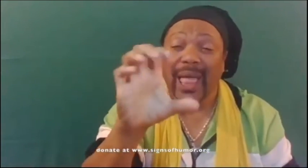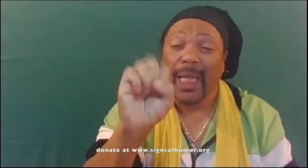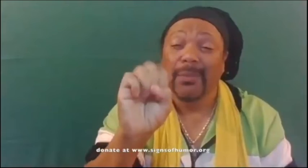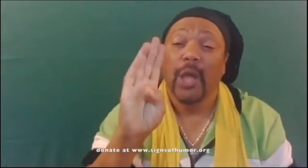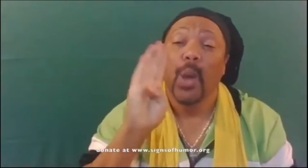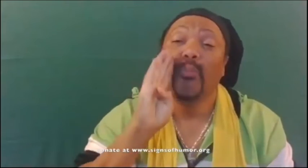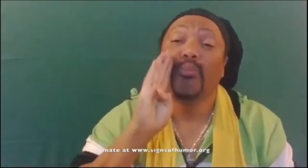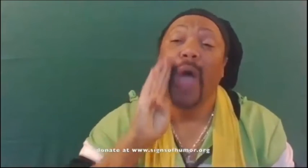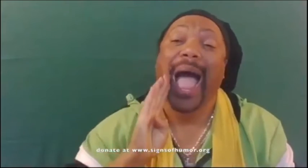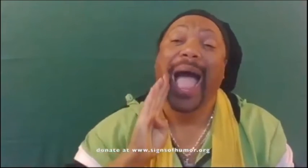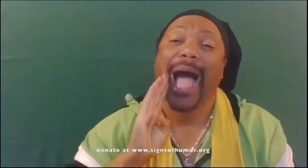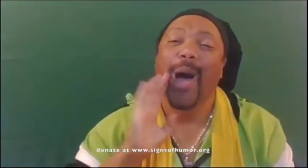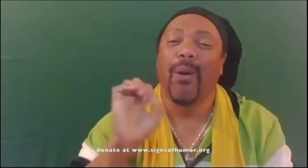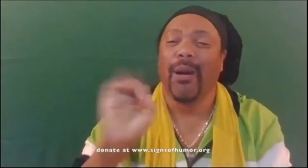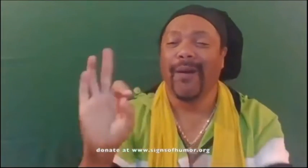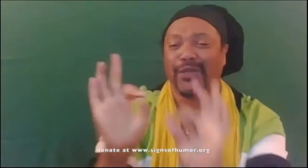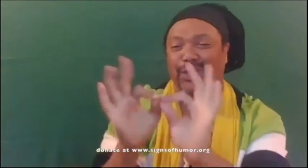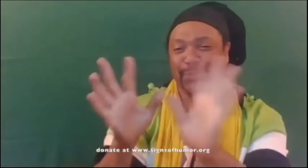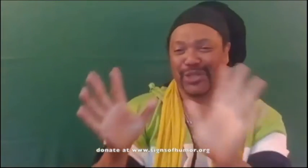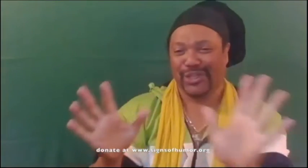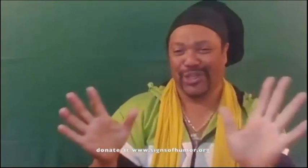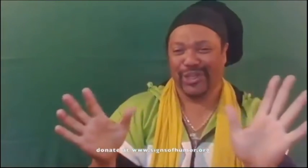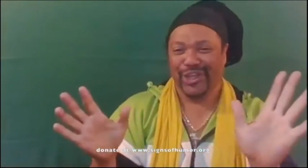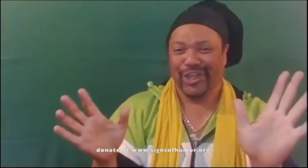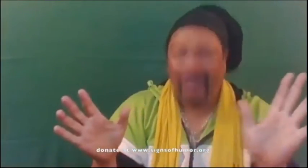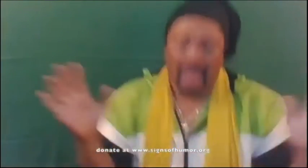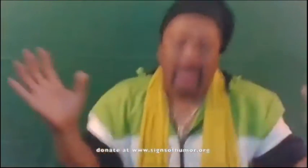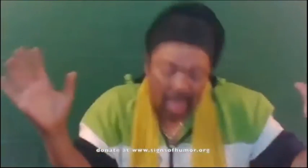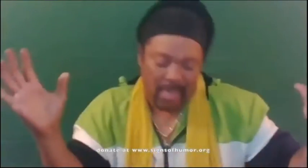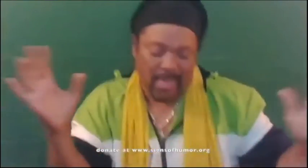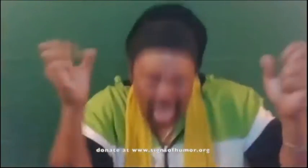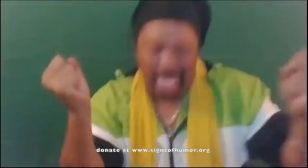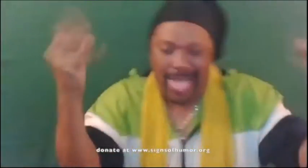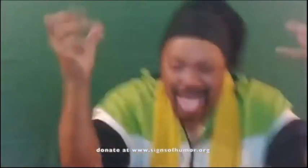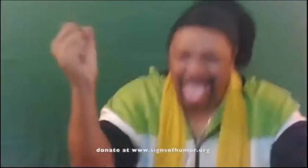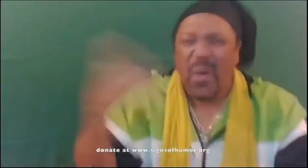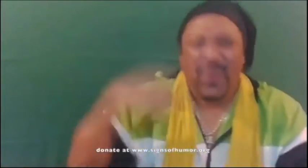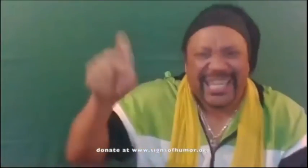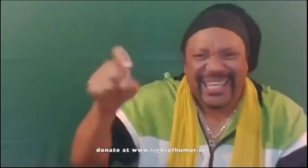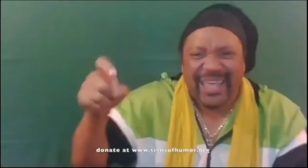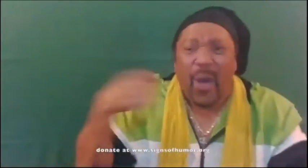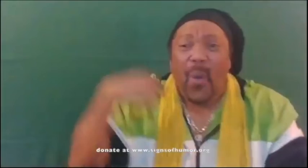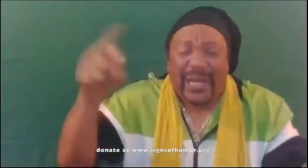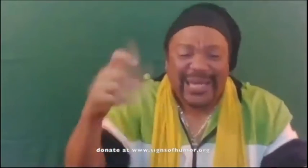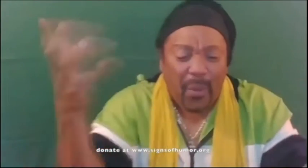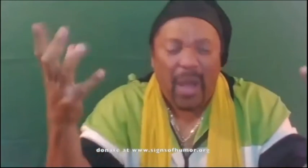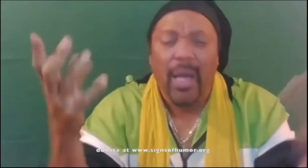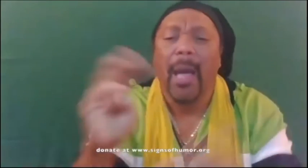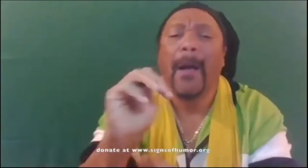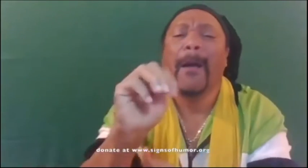Iconic. Cool. Be the James Brown of interpreter. Be that on the right foot. That is what I need